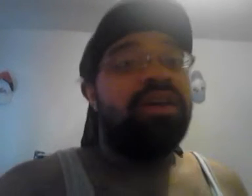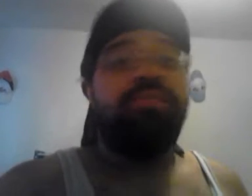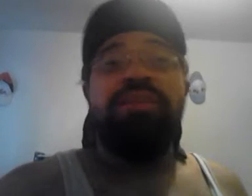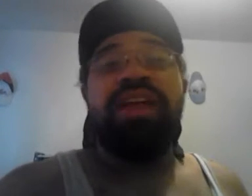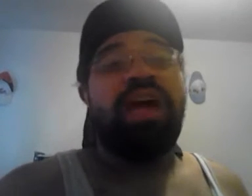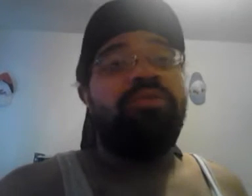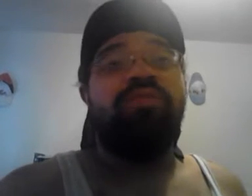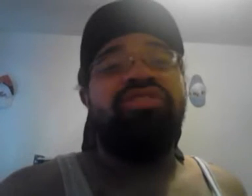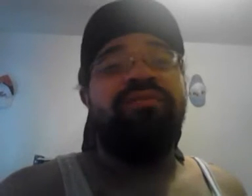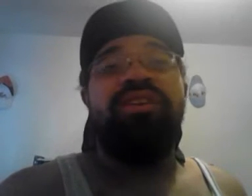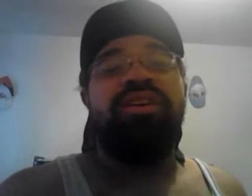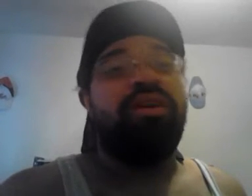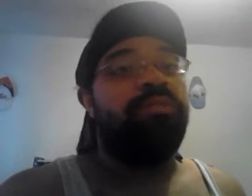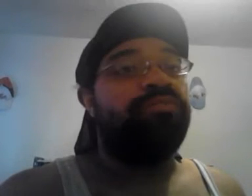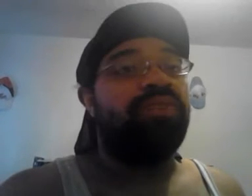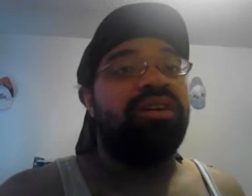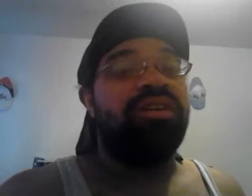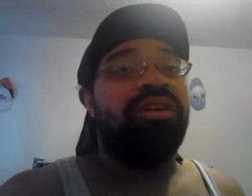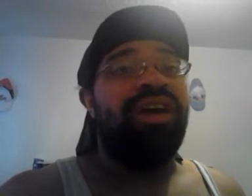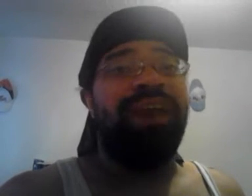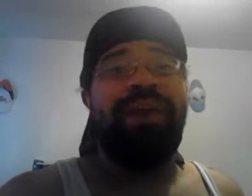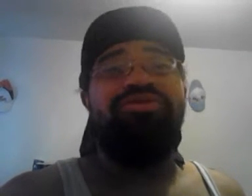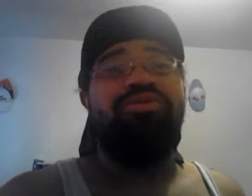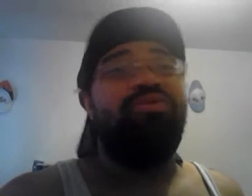Man, I was watching a video about